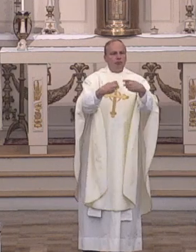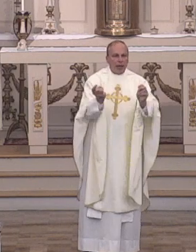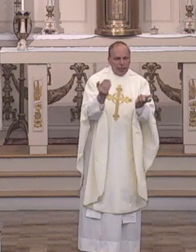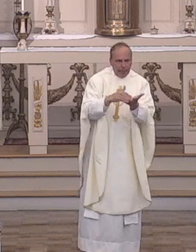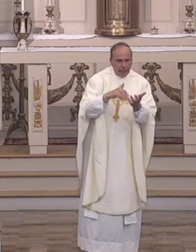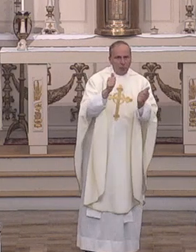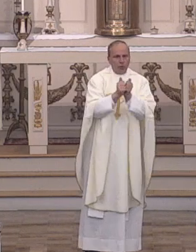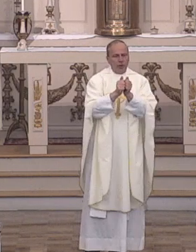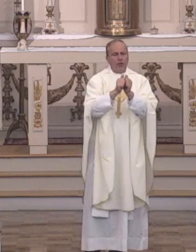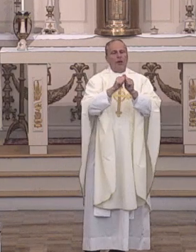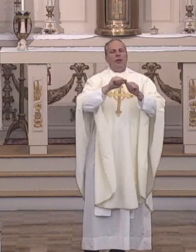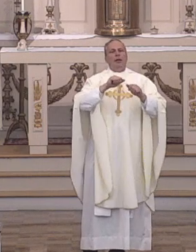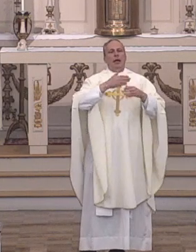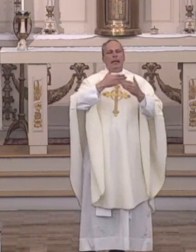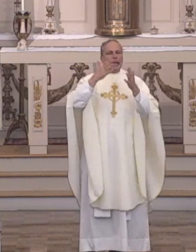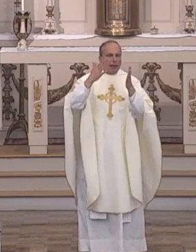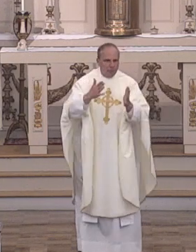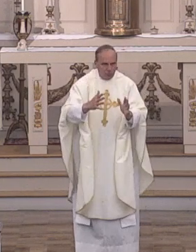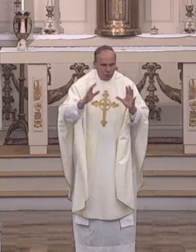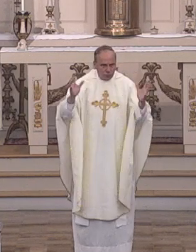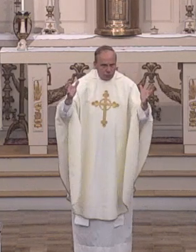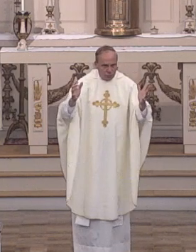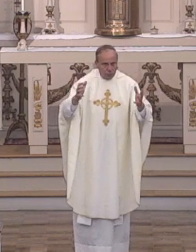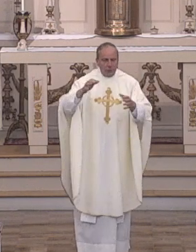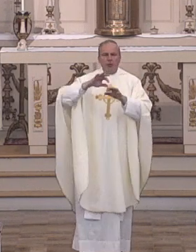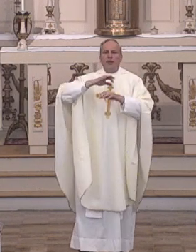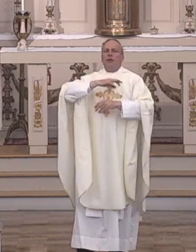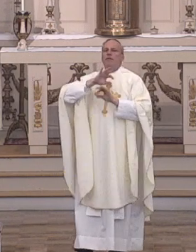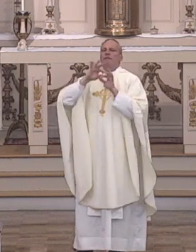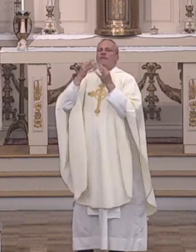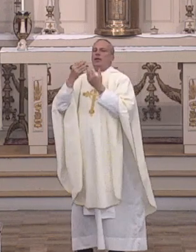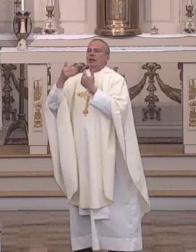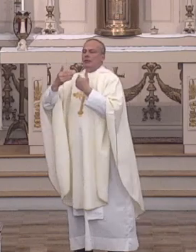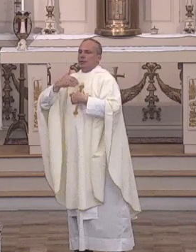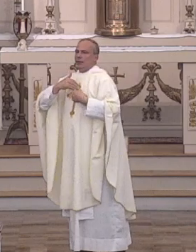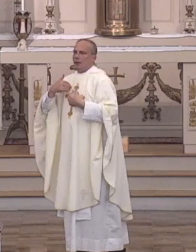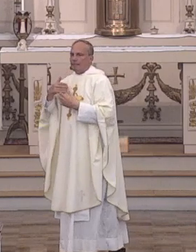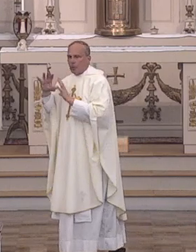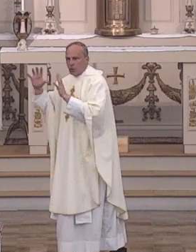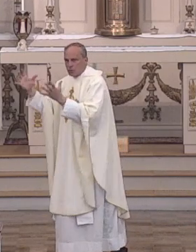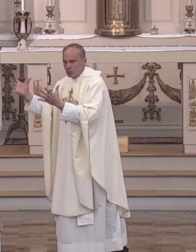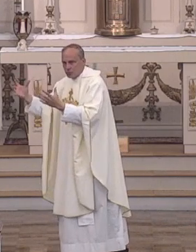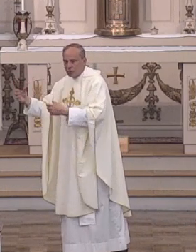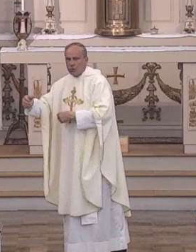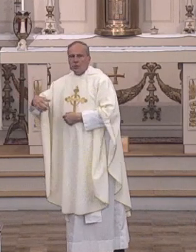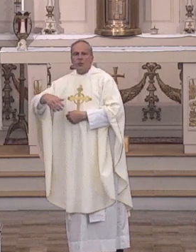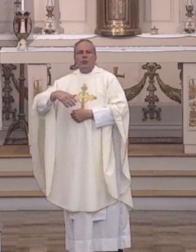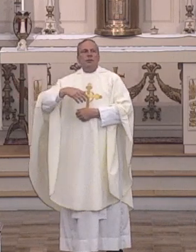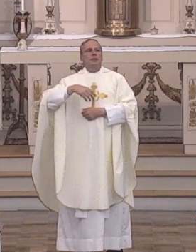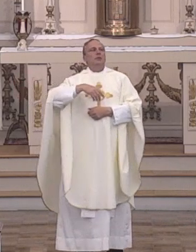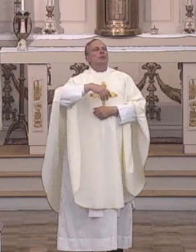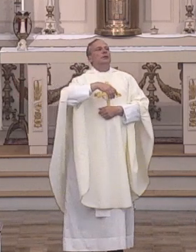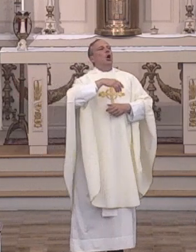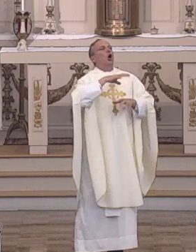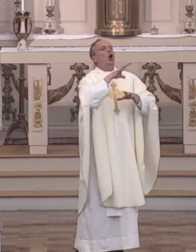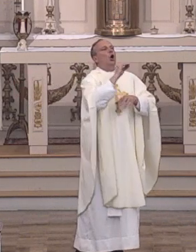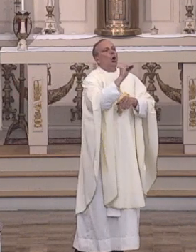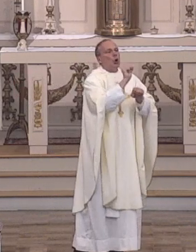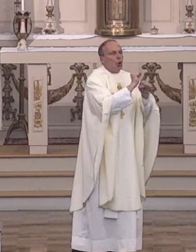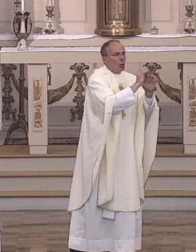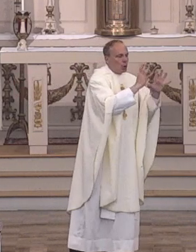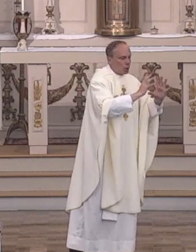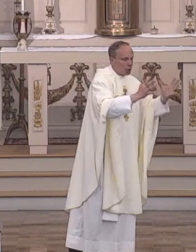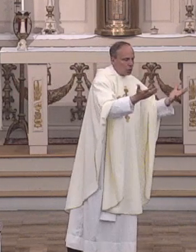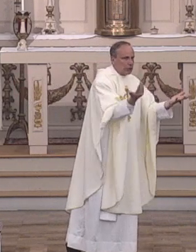him. And we need to pray for the grace to be emboldened to share with our neighbors, with